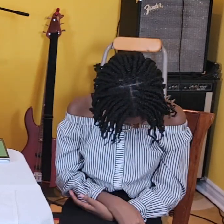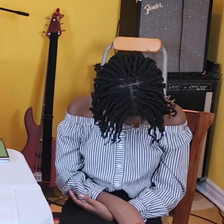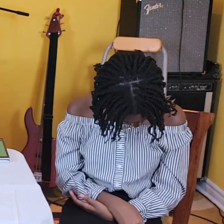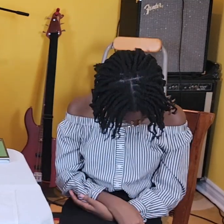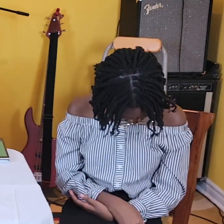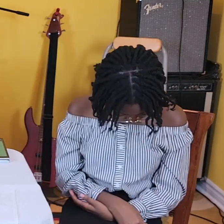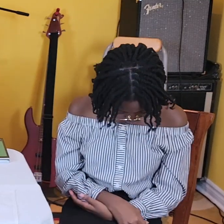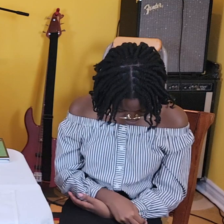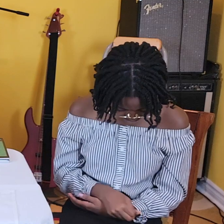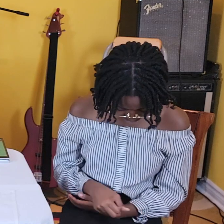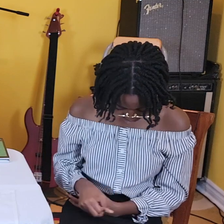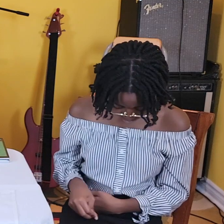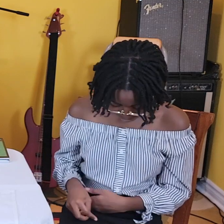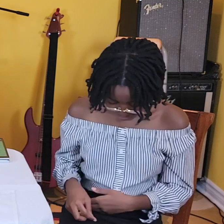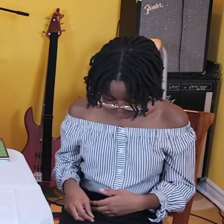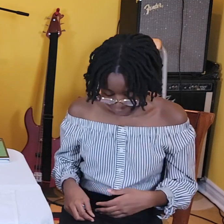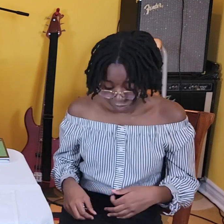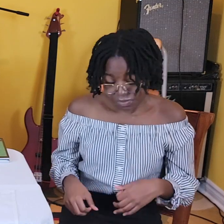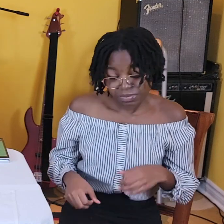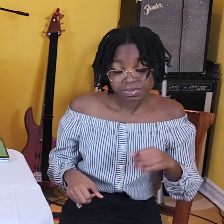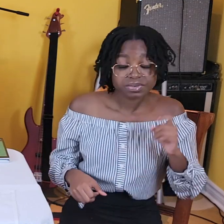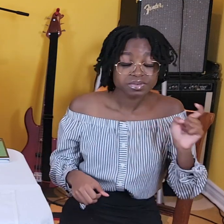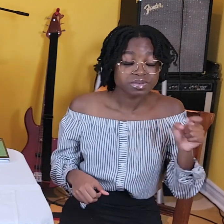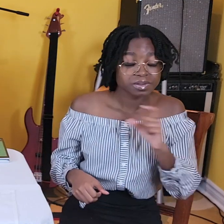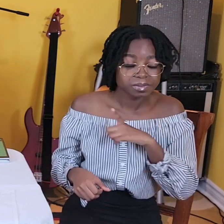When we need the Lord the most, when we need to go